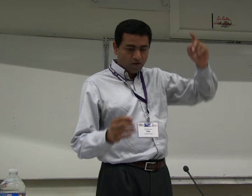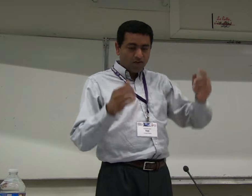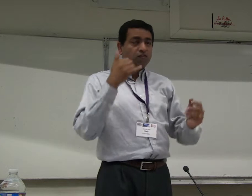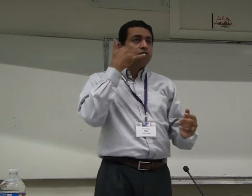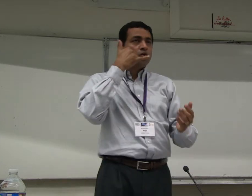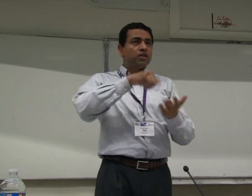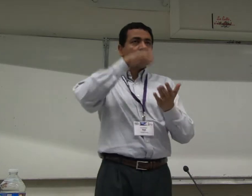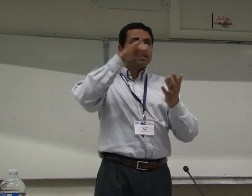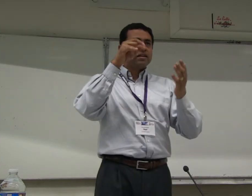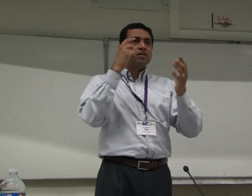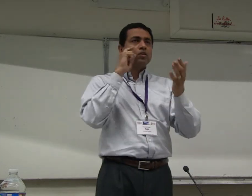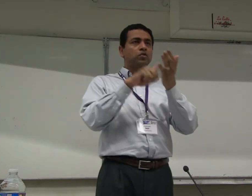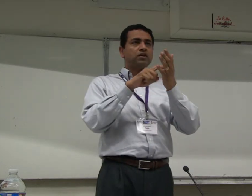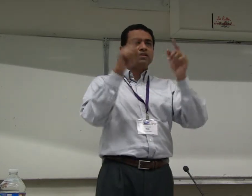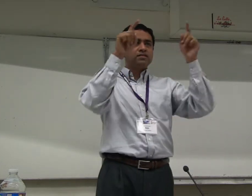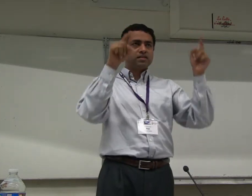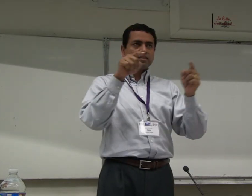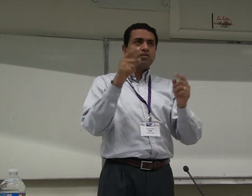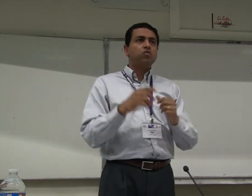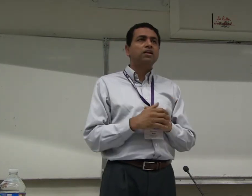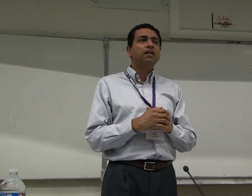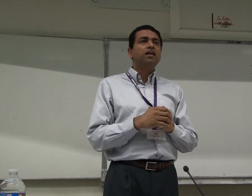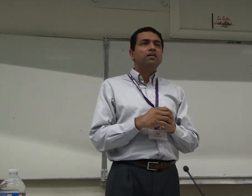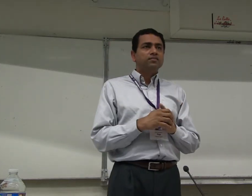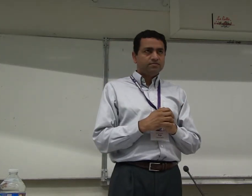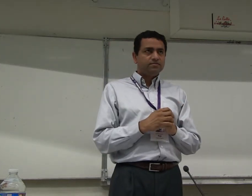direction, but that's what I'll be presenting to you this morning.